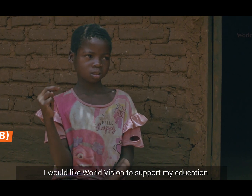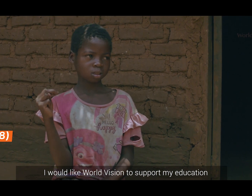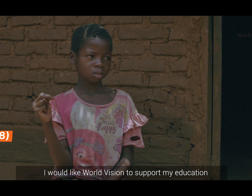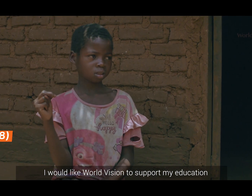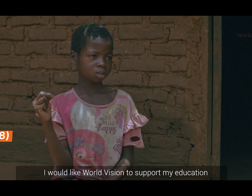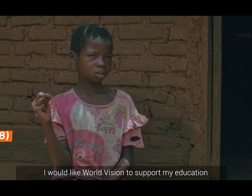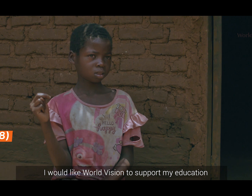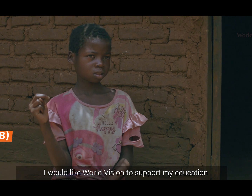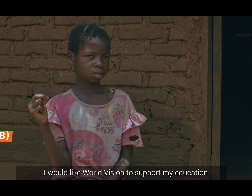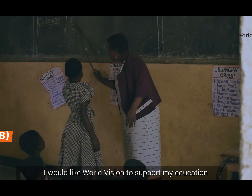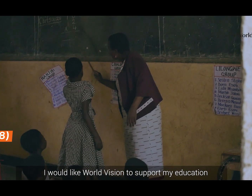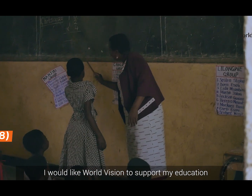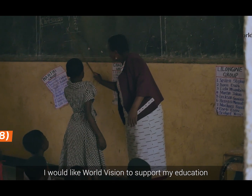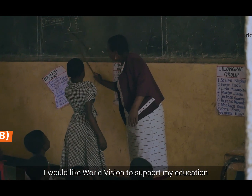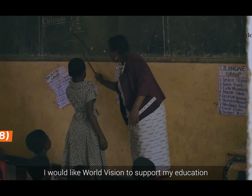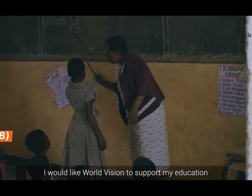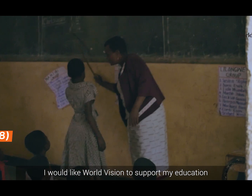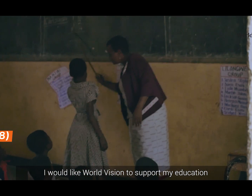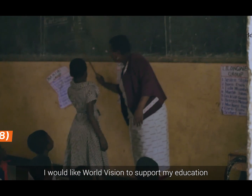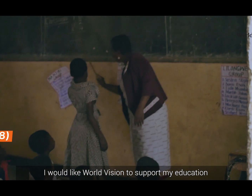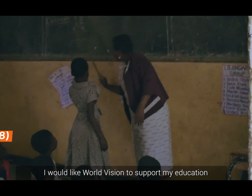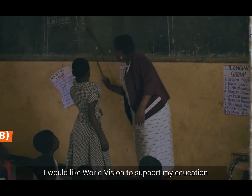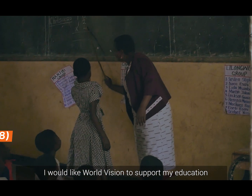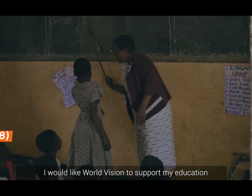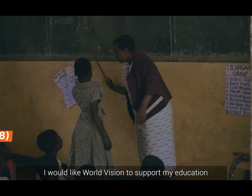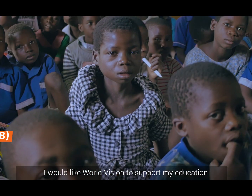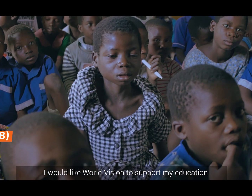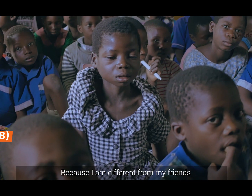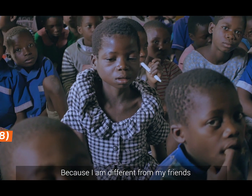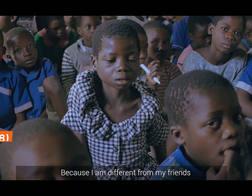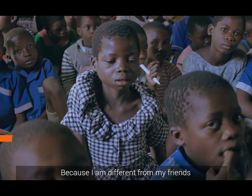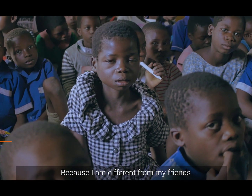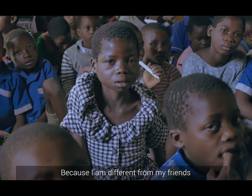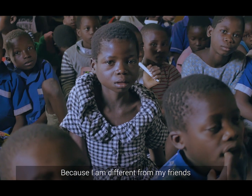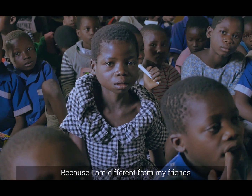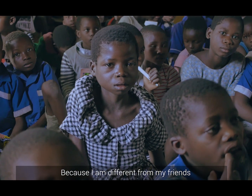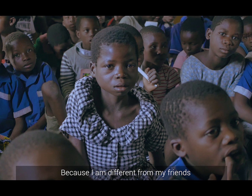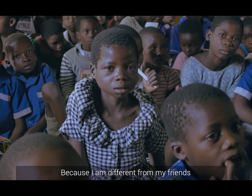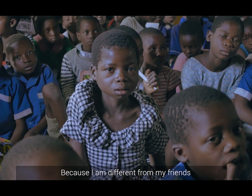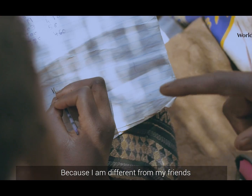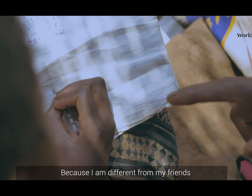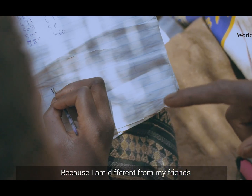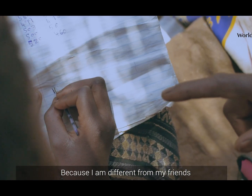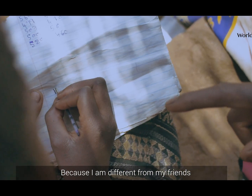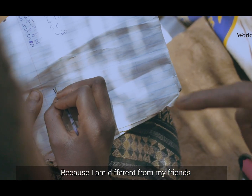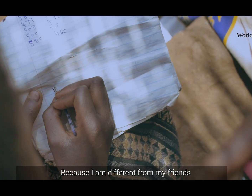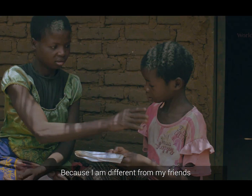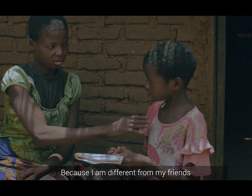division, at Andivangira, Zogu School, who was in Danzanga, Cindy